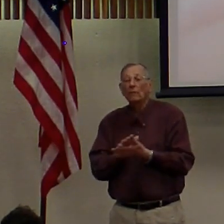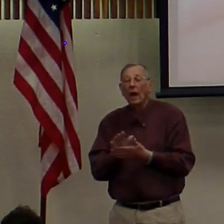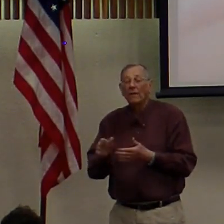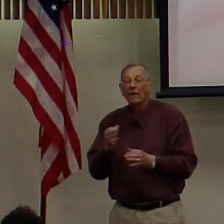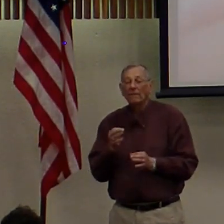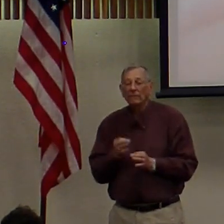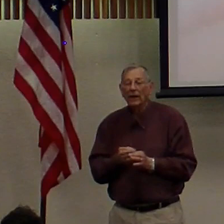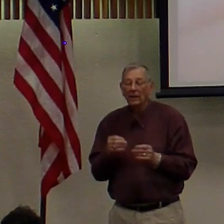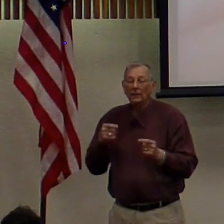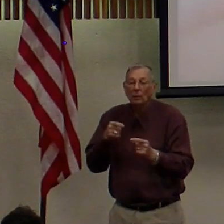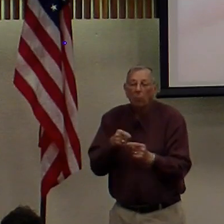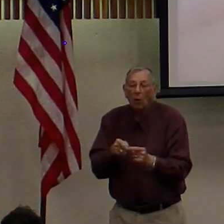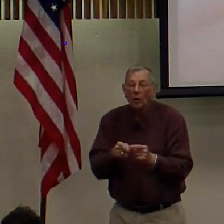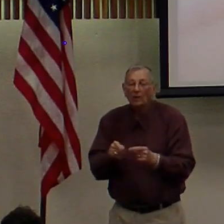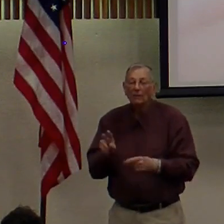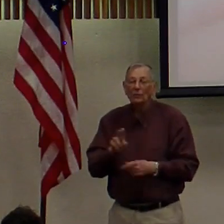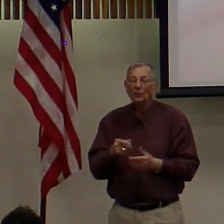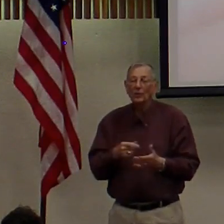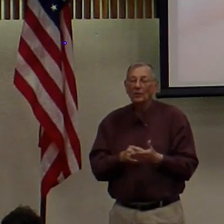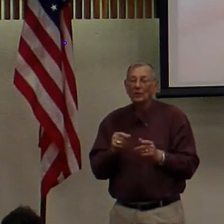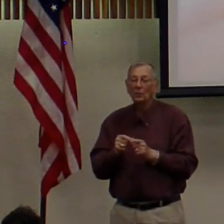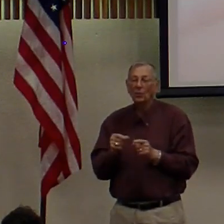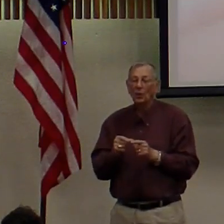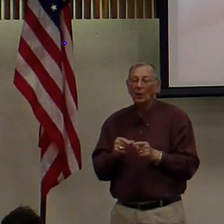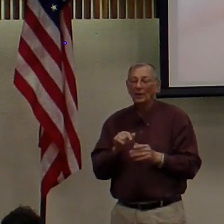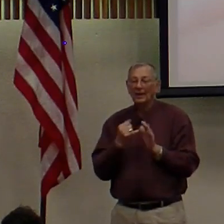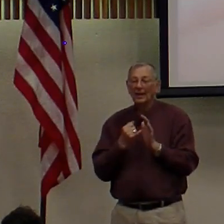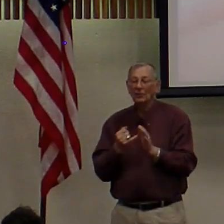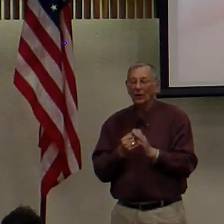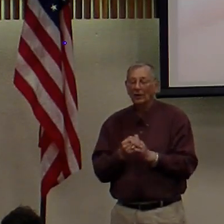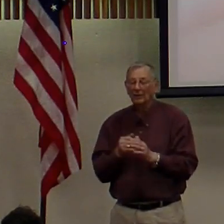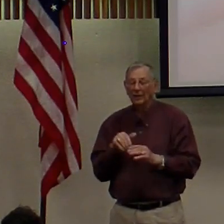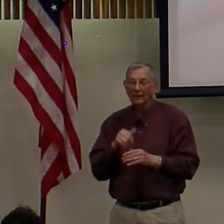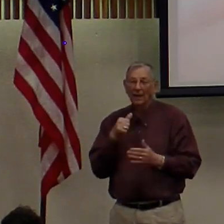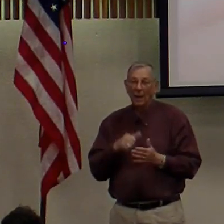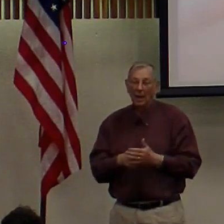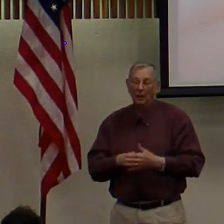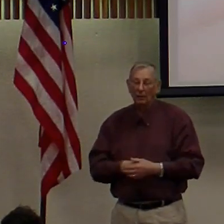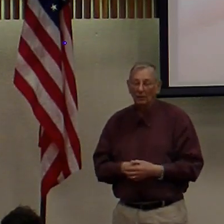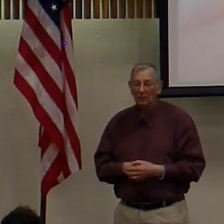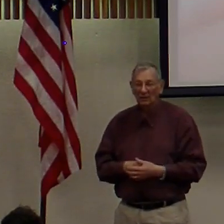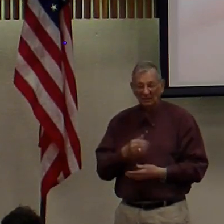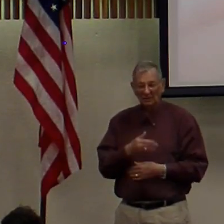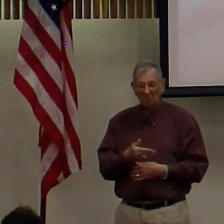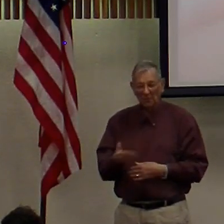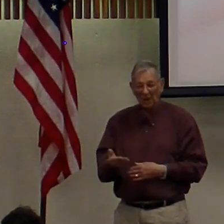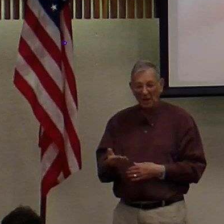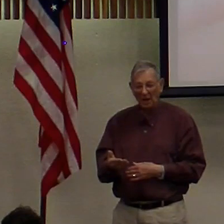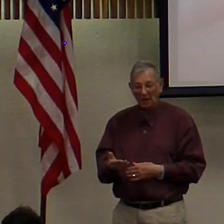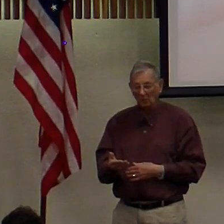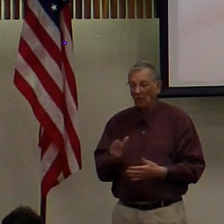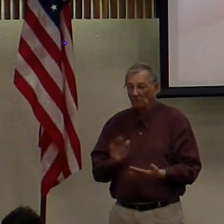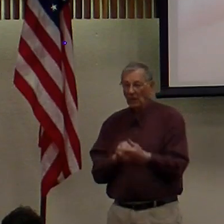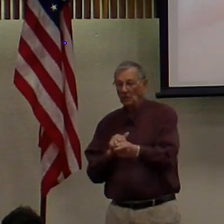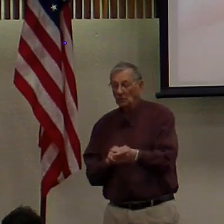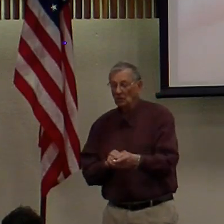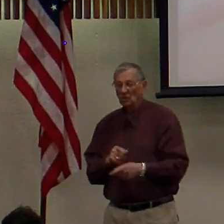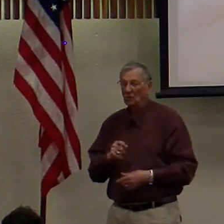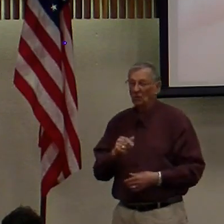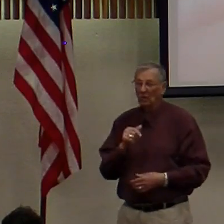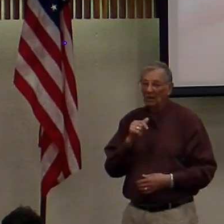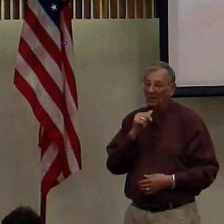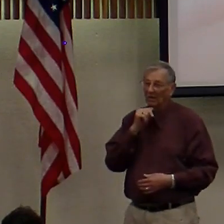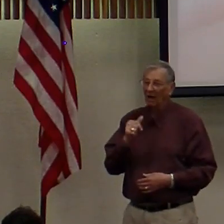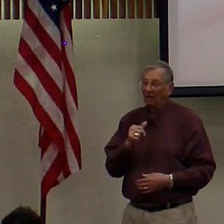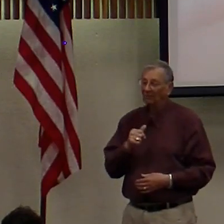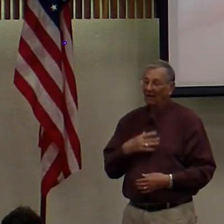That is the point of using this word illustration in the letter. Some things are coming at you that are not going to be